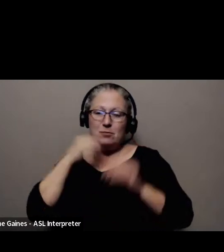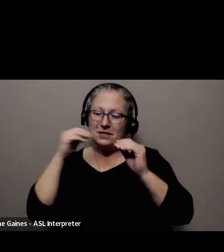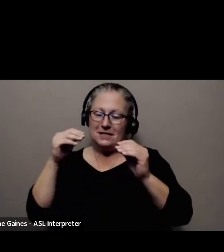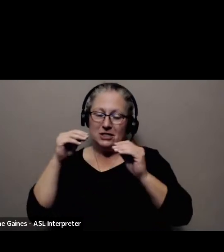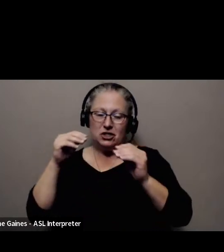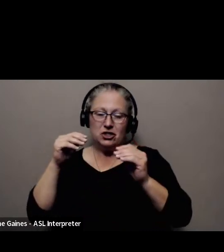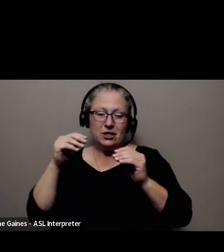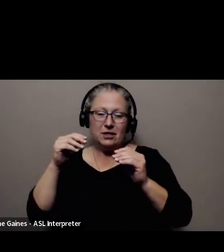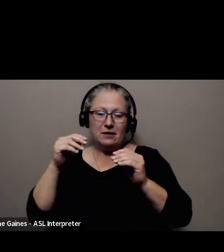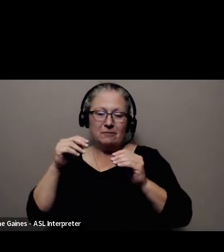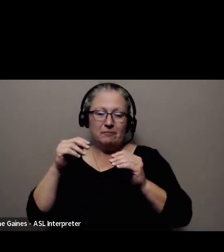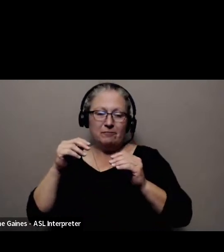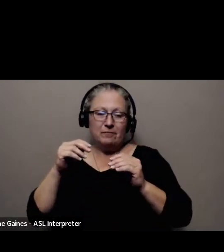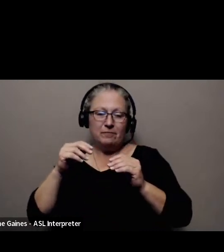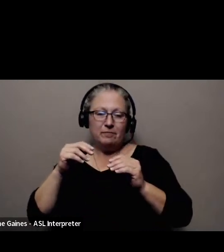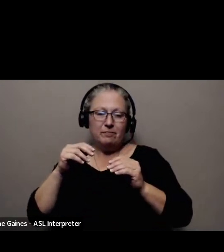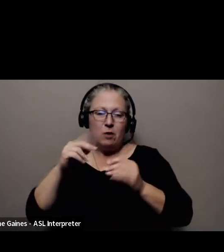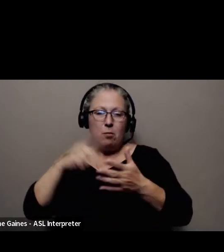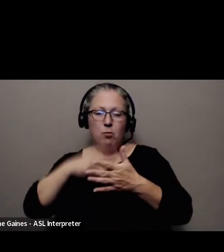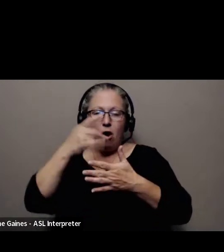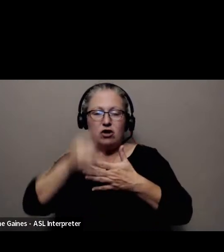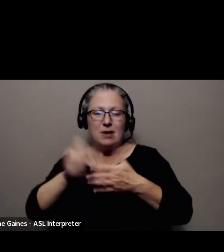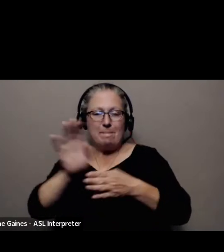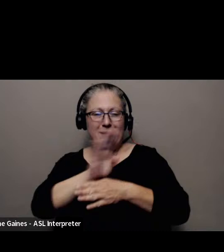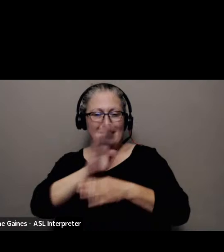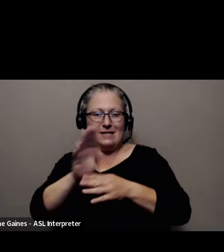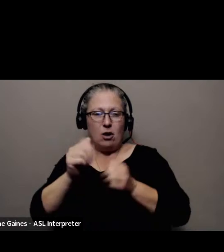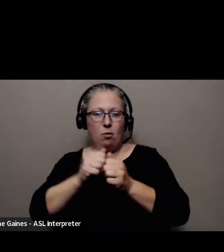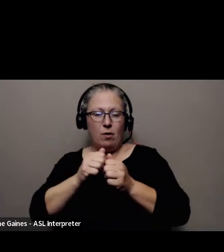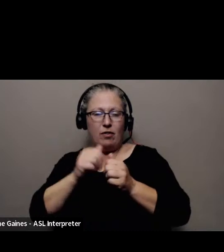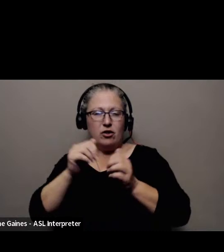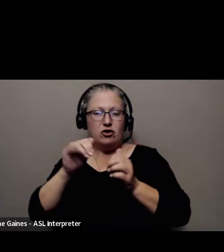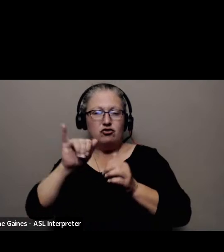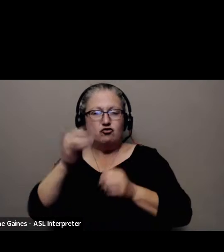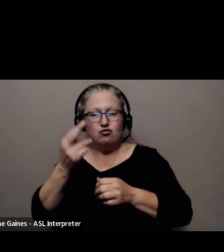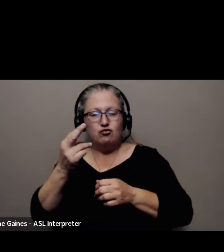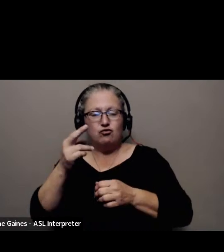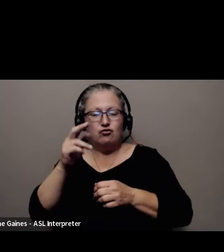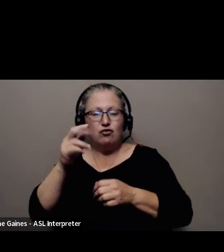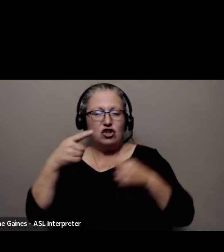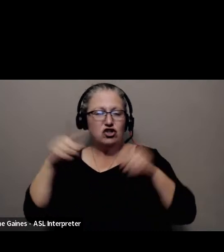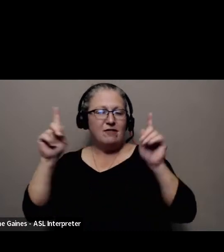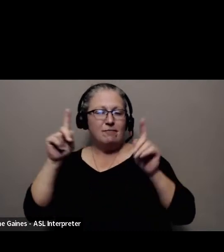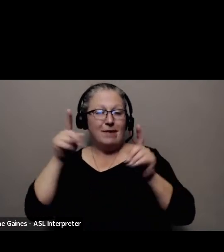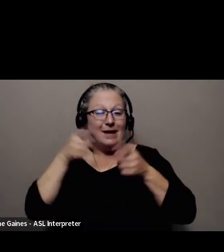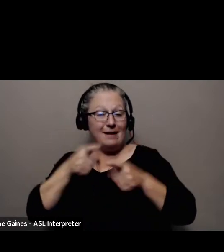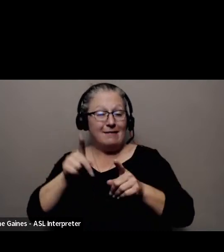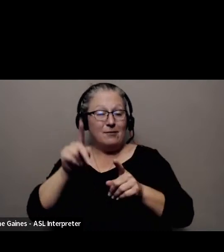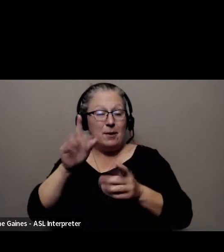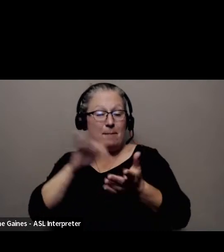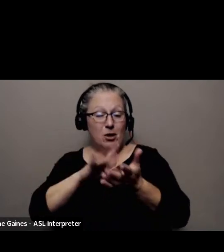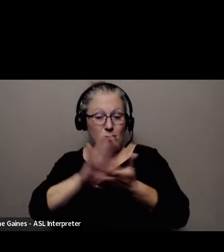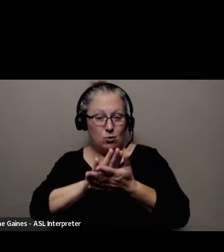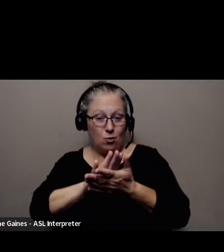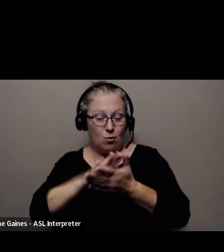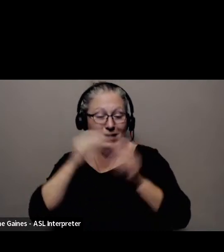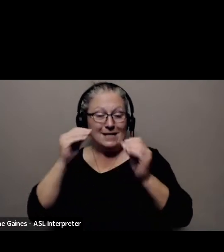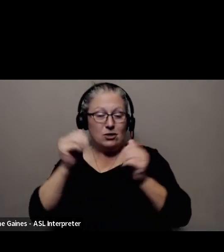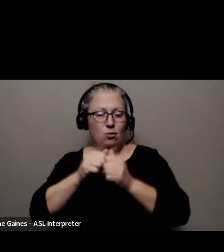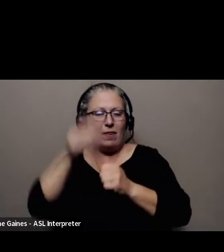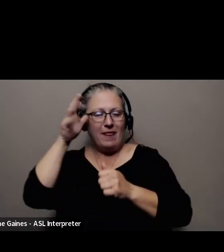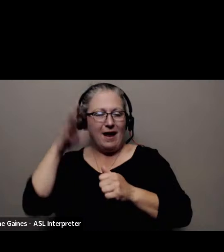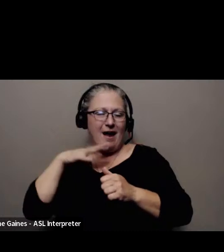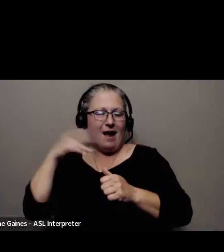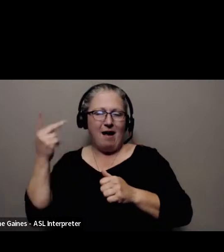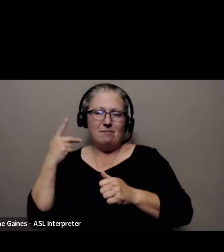teaching project business with junior achievement in middle school. And I was teaching with a guy I had